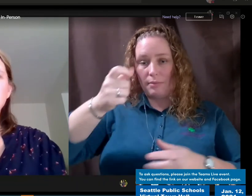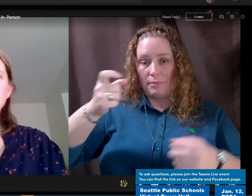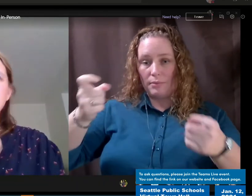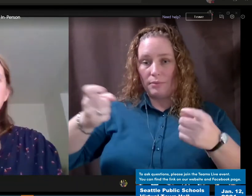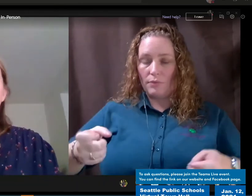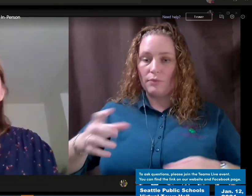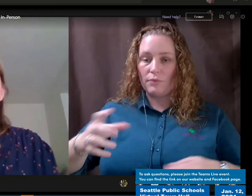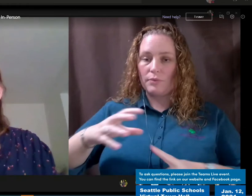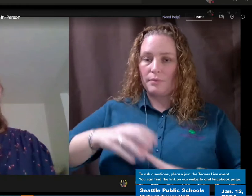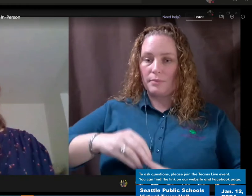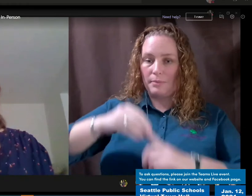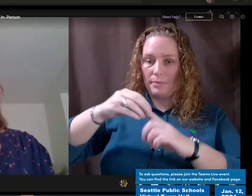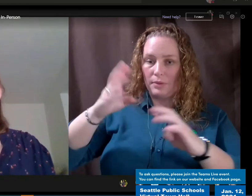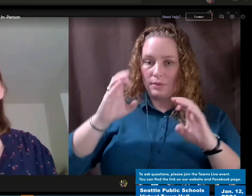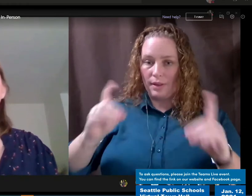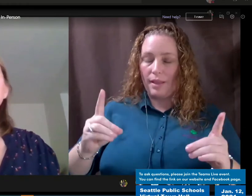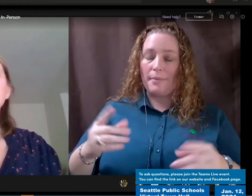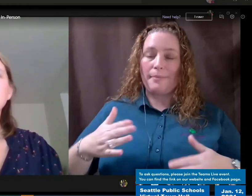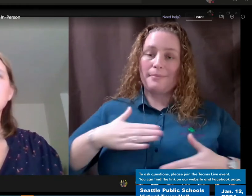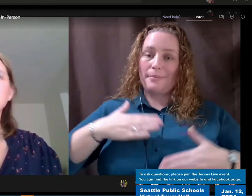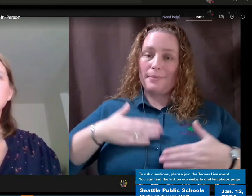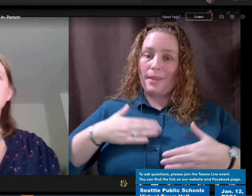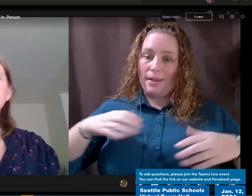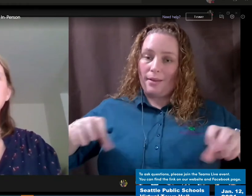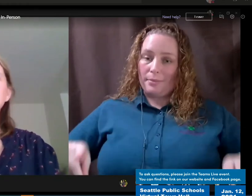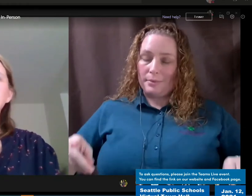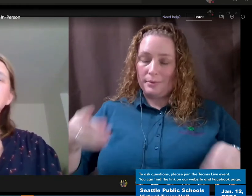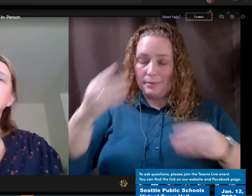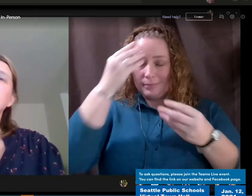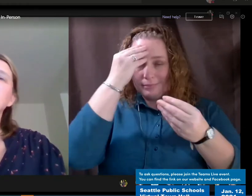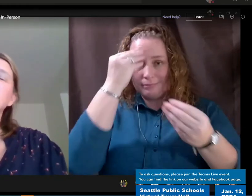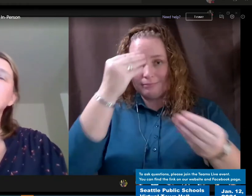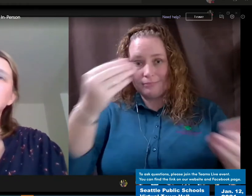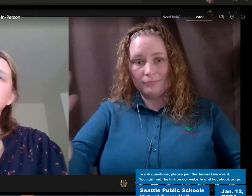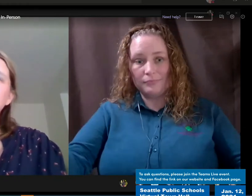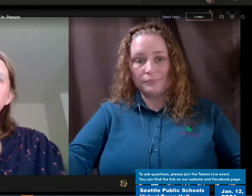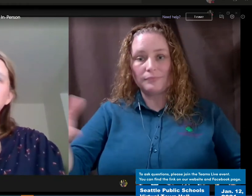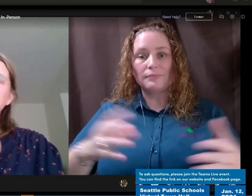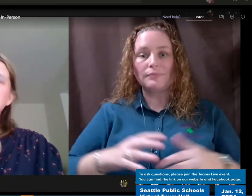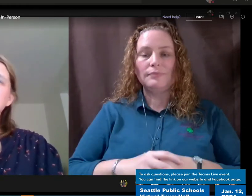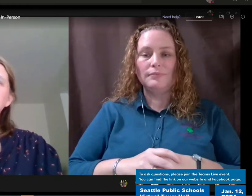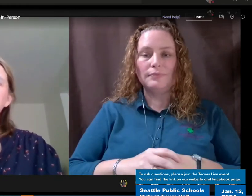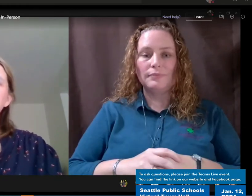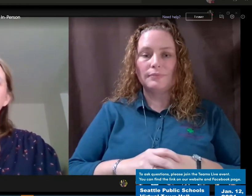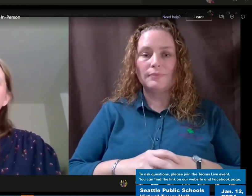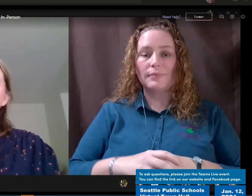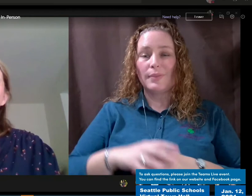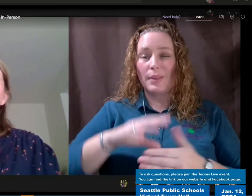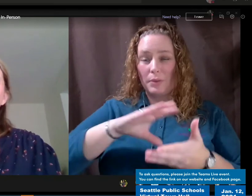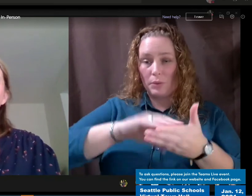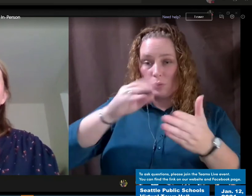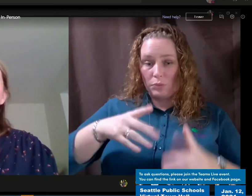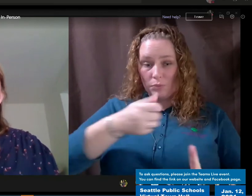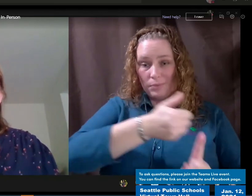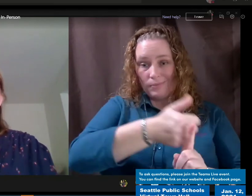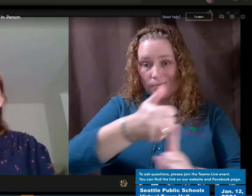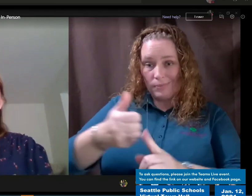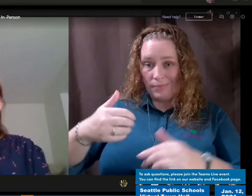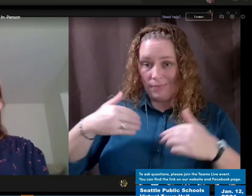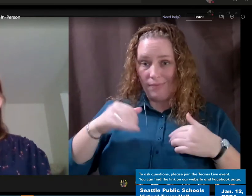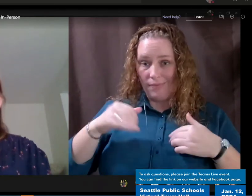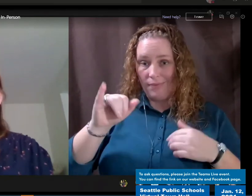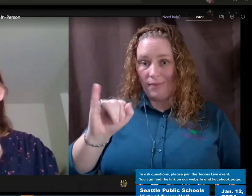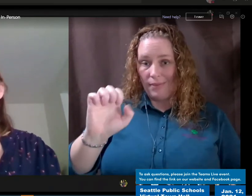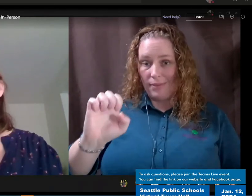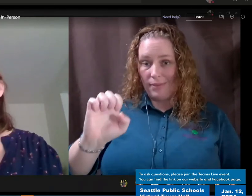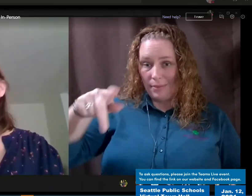you. So when determining the needs of our students with IEPs, consideration was given to students with,